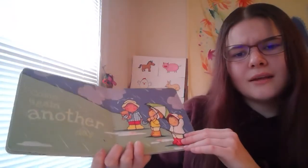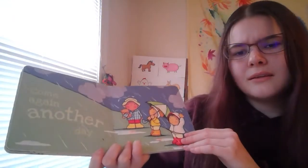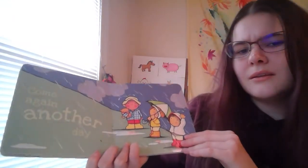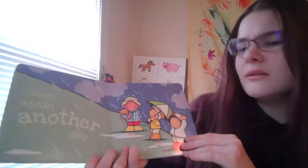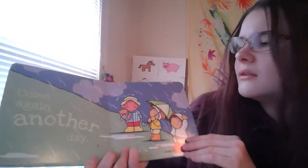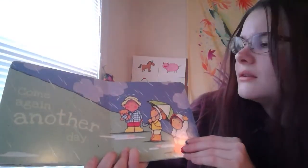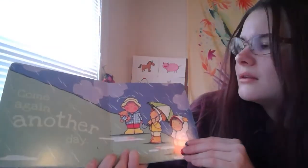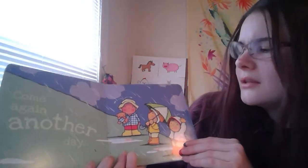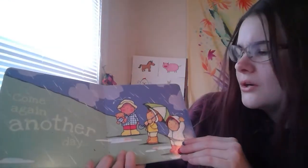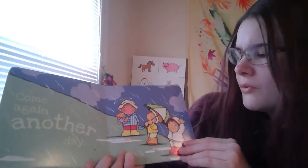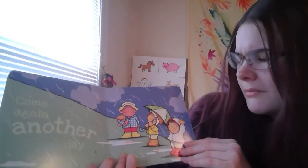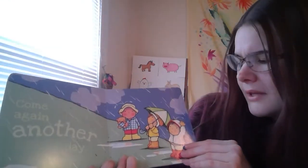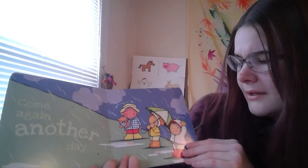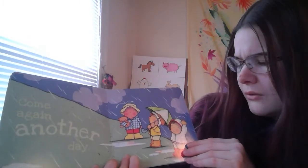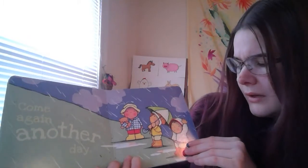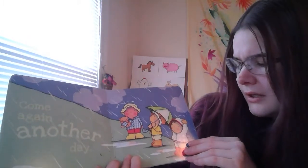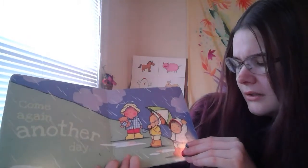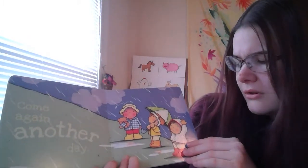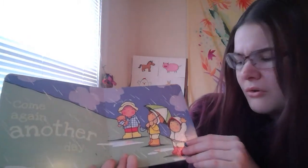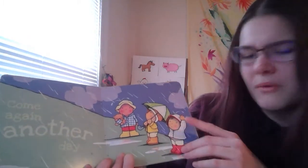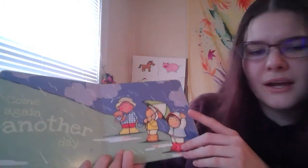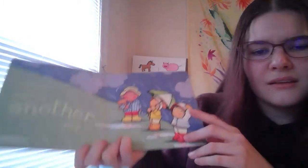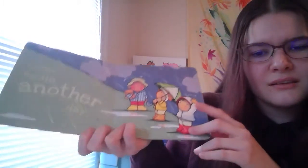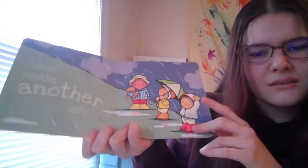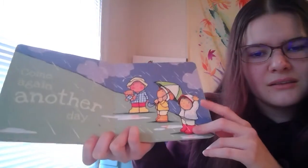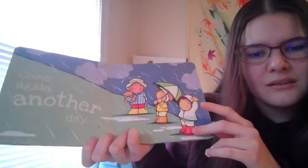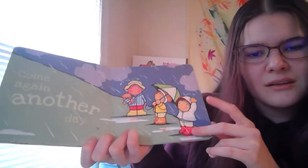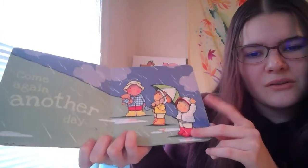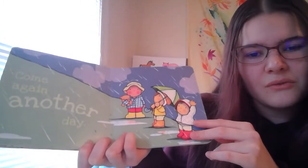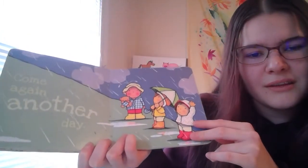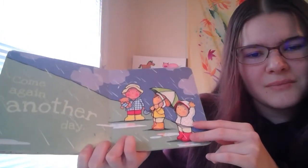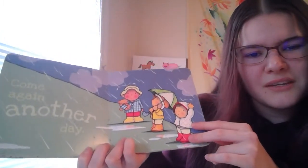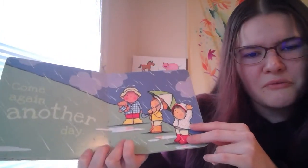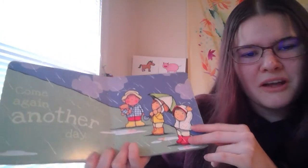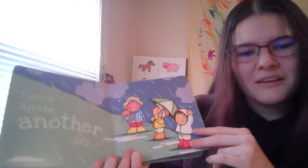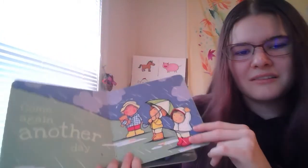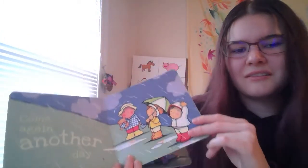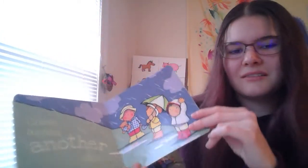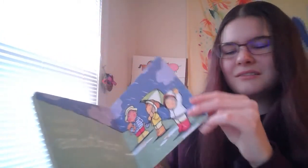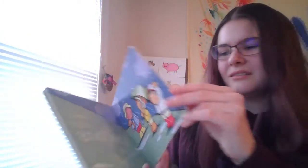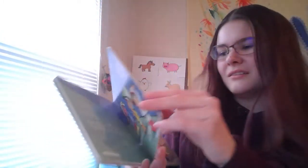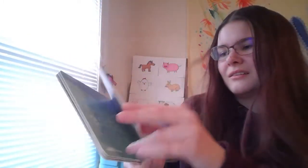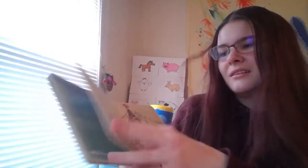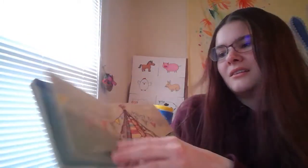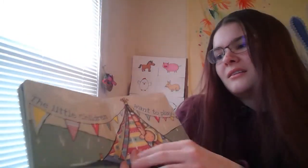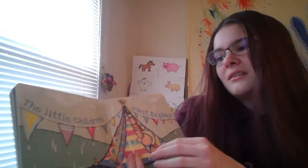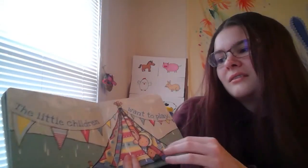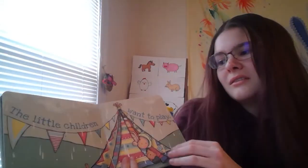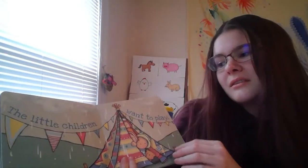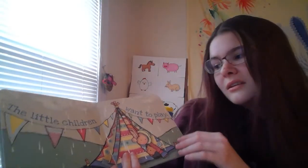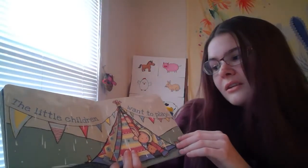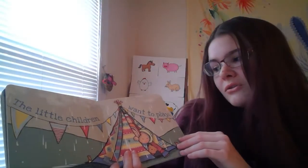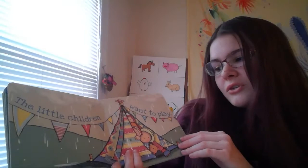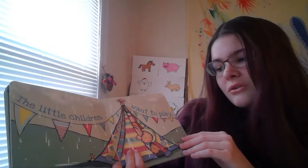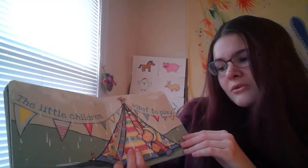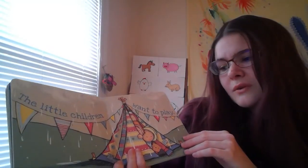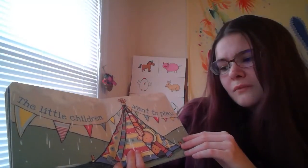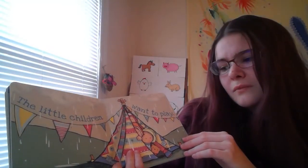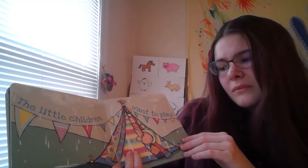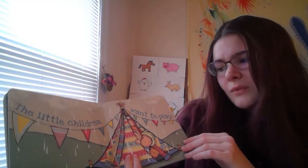outside. They don't want to play in the rain. It's all wet. They don't like being wet. The little children